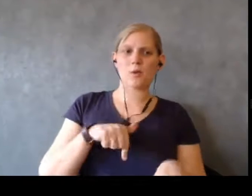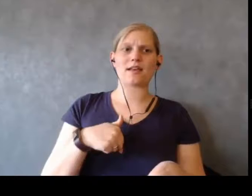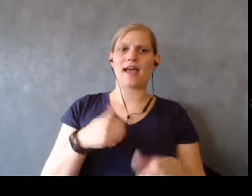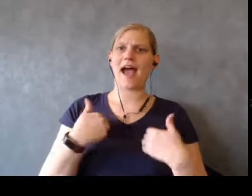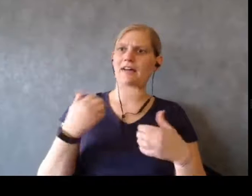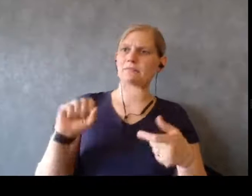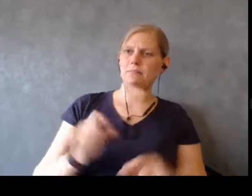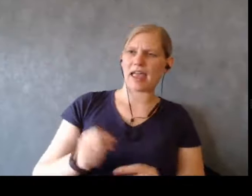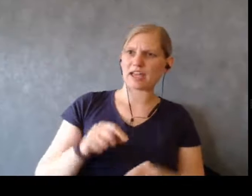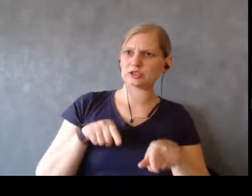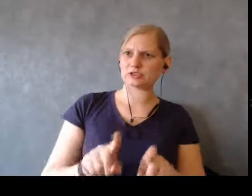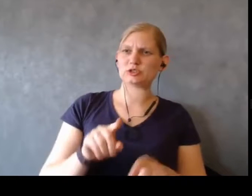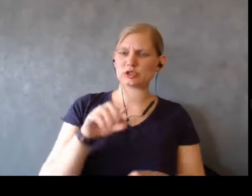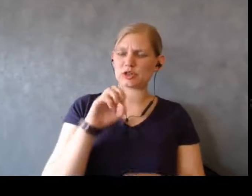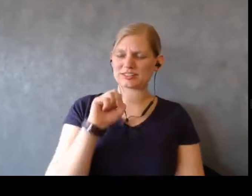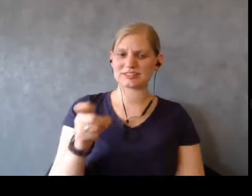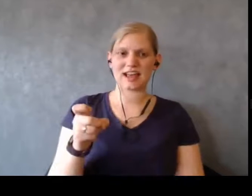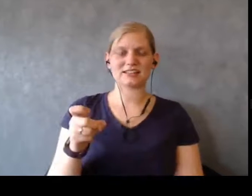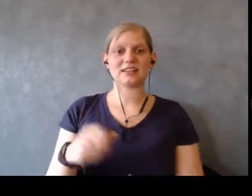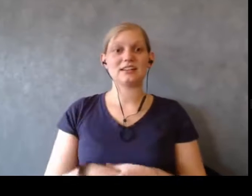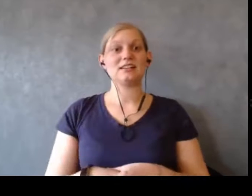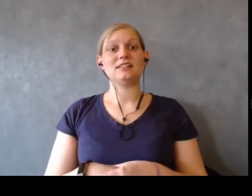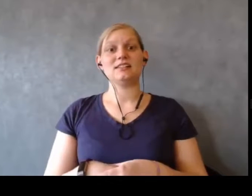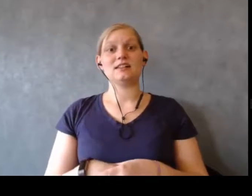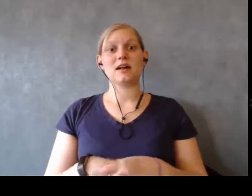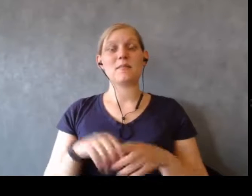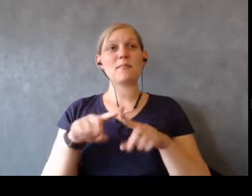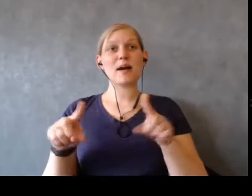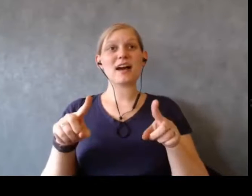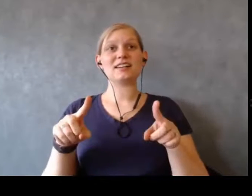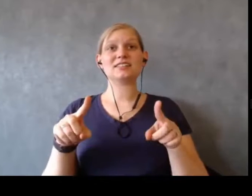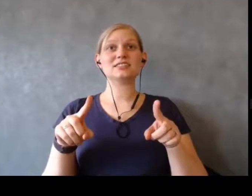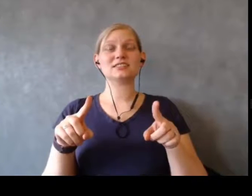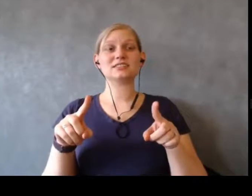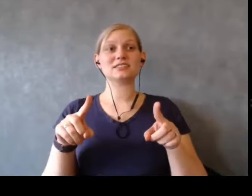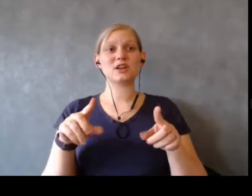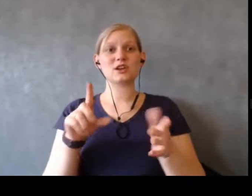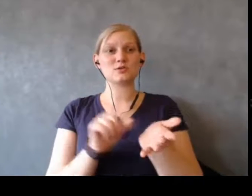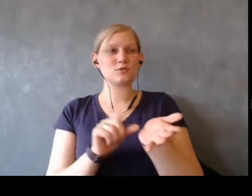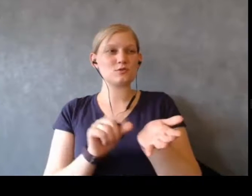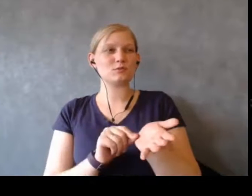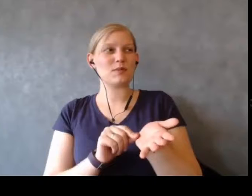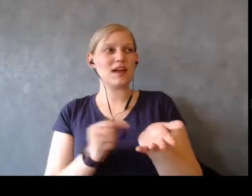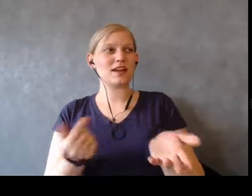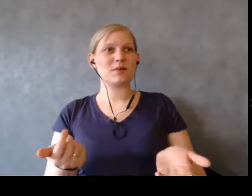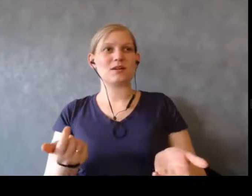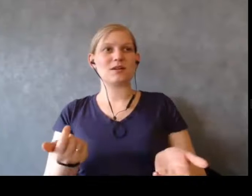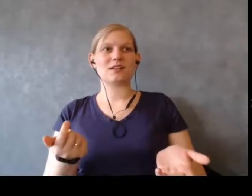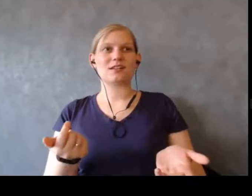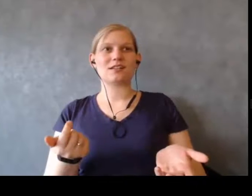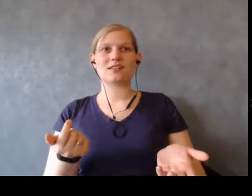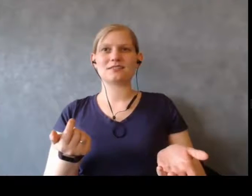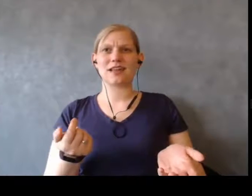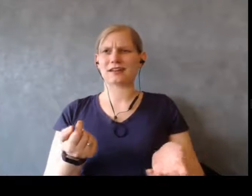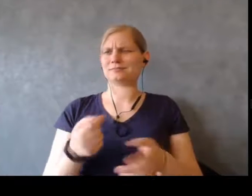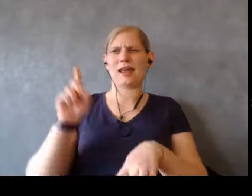the country refused to let her writer cover the story because she said, if that was true, we would know because women would be talking about